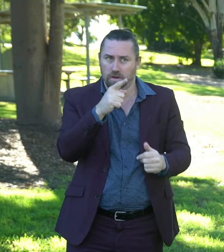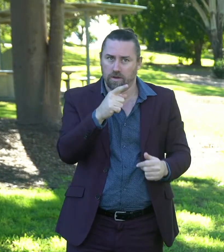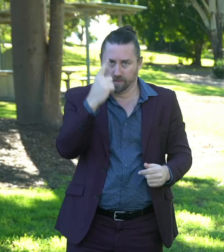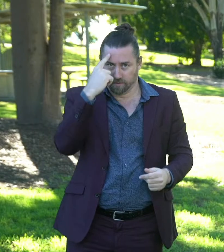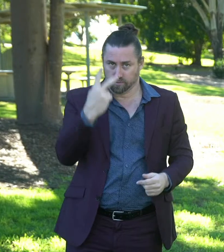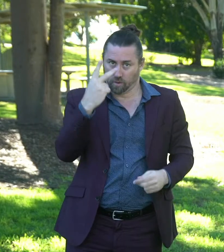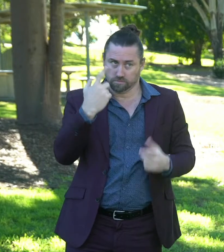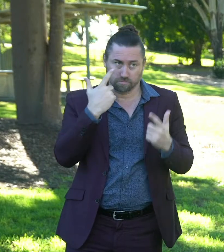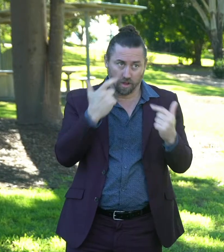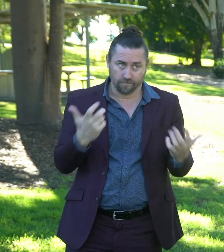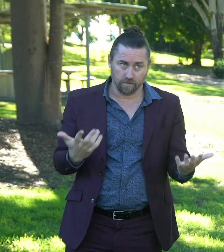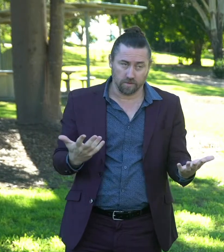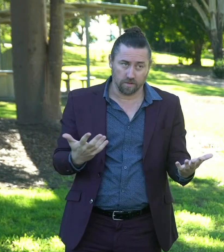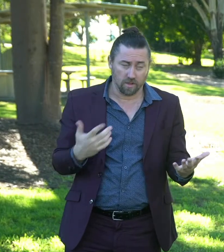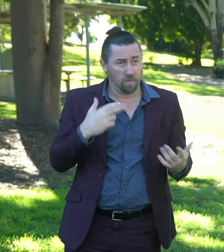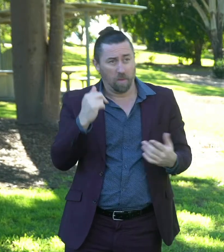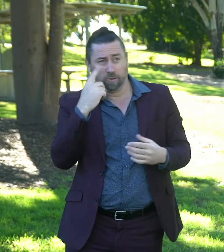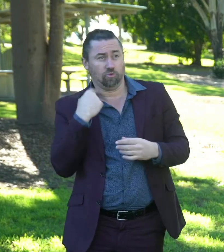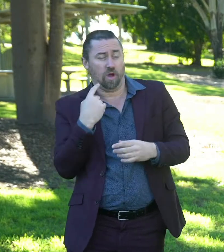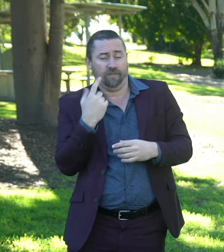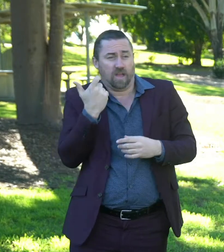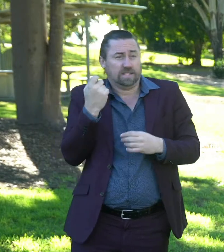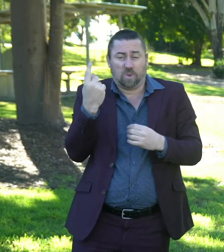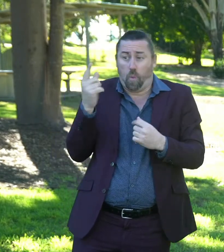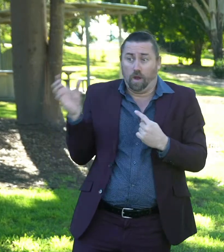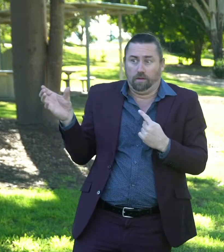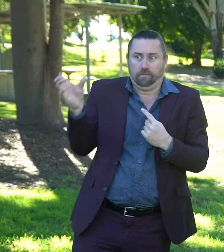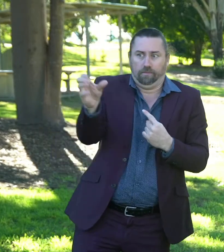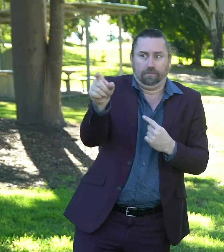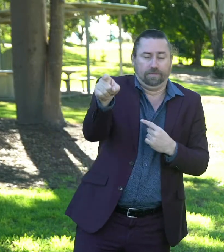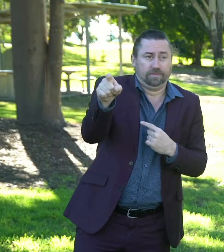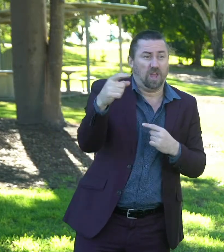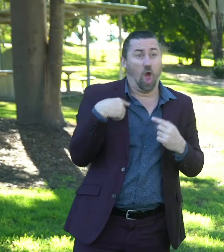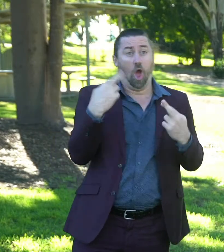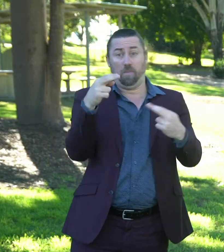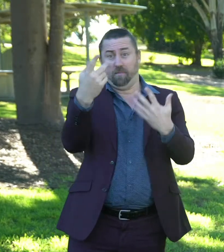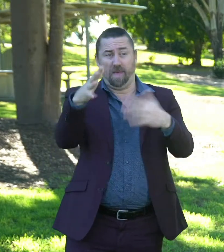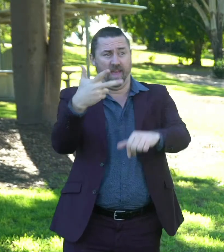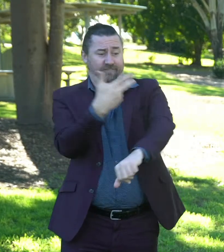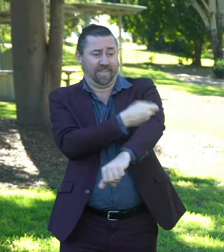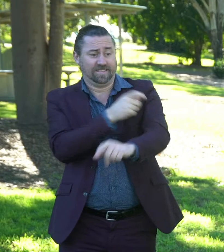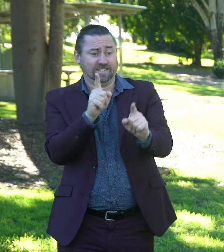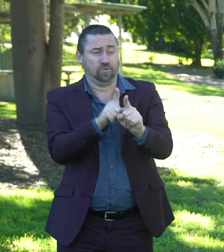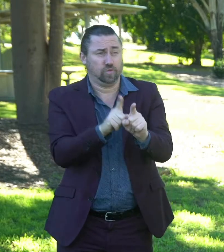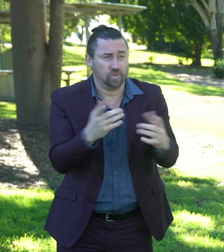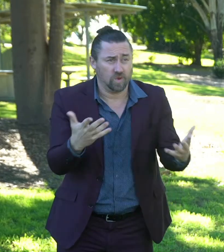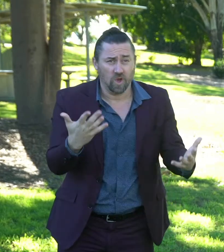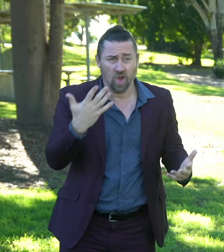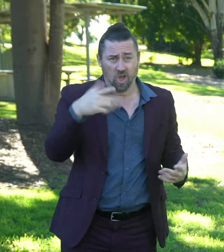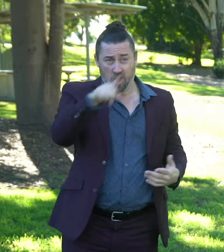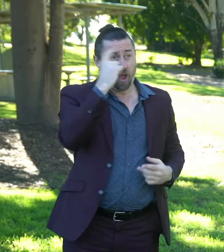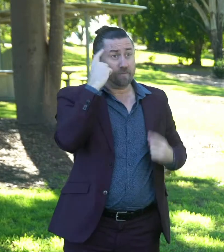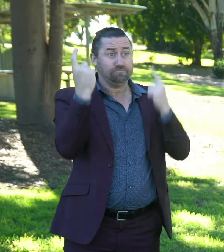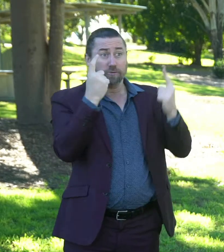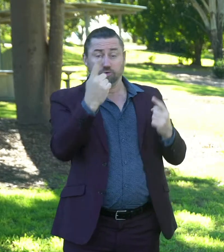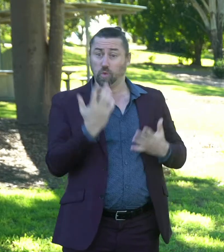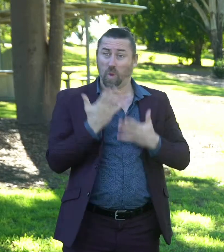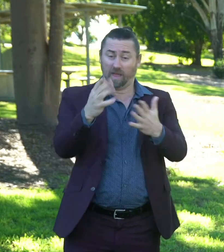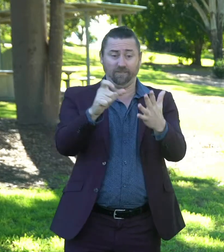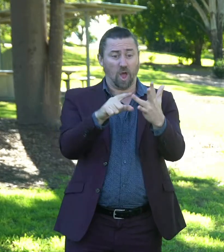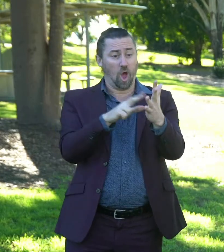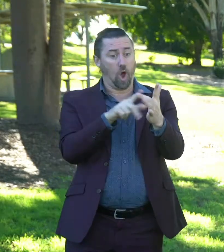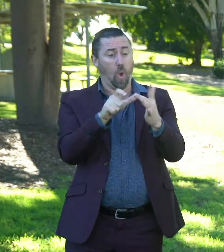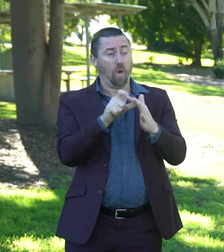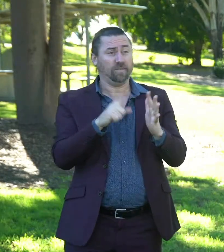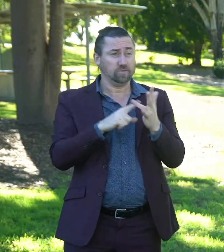would hope that that vulnerable person is vaccinated. So, because no one, of course, wants to give COVID to